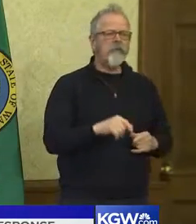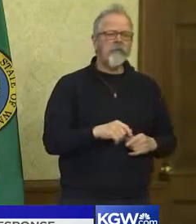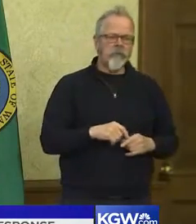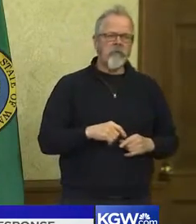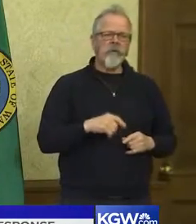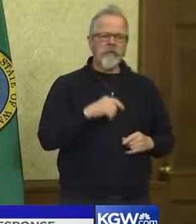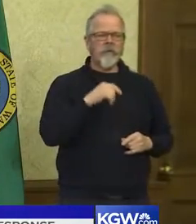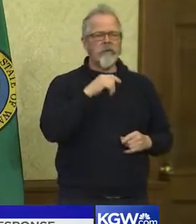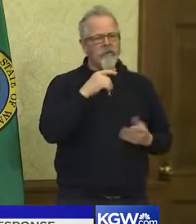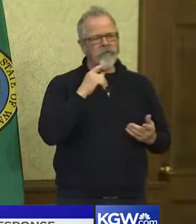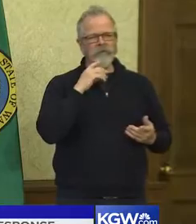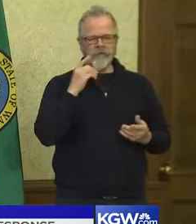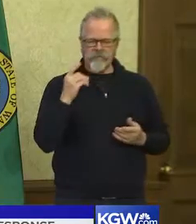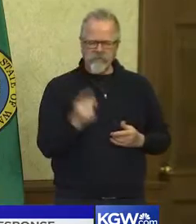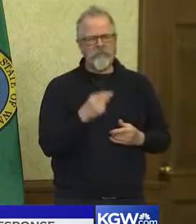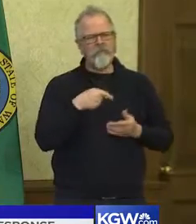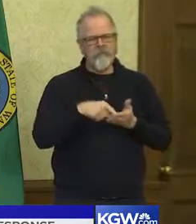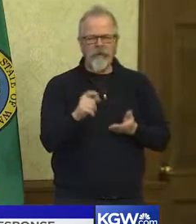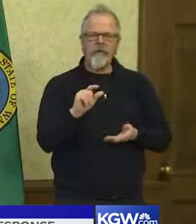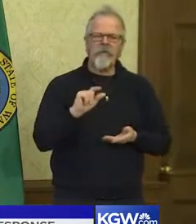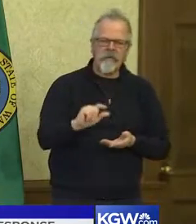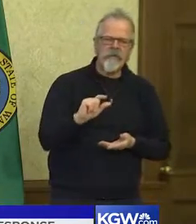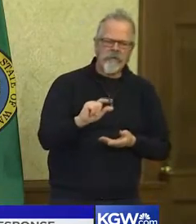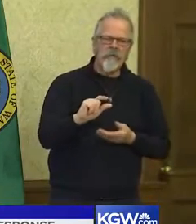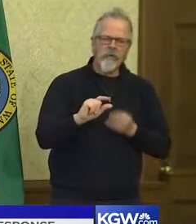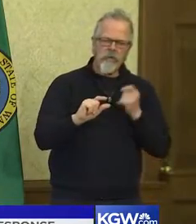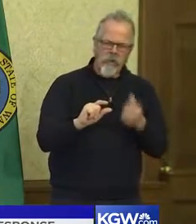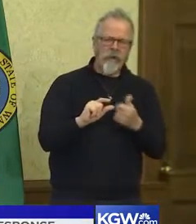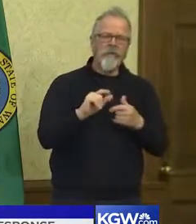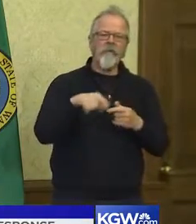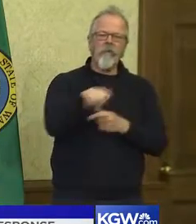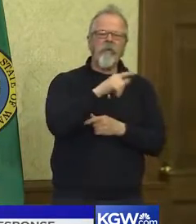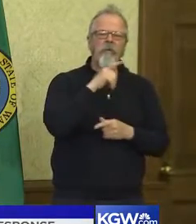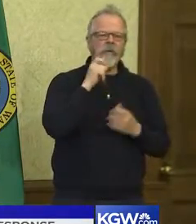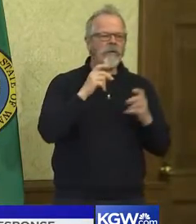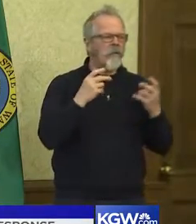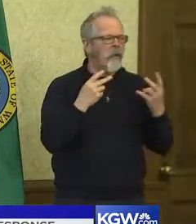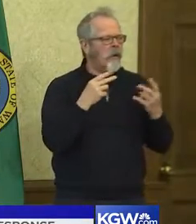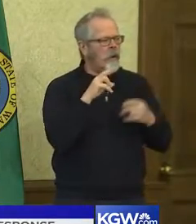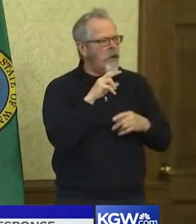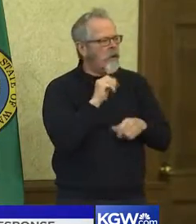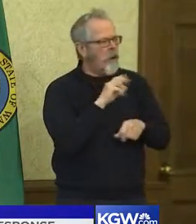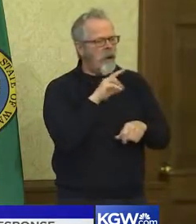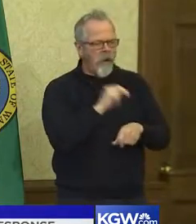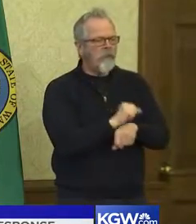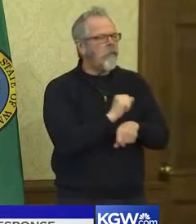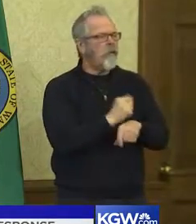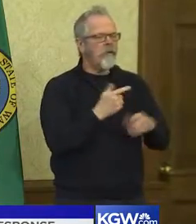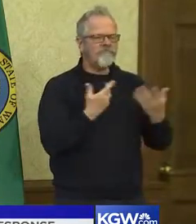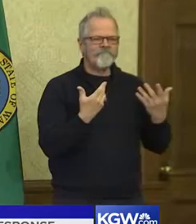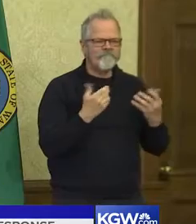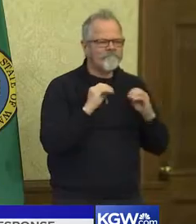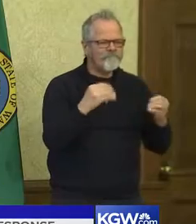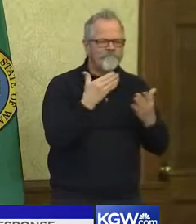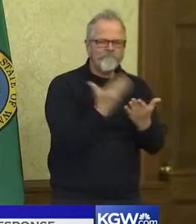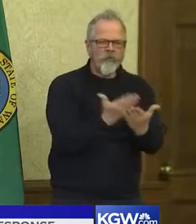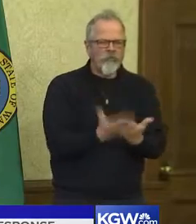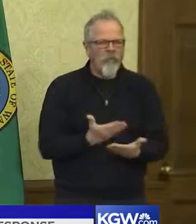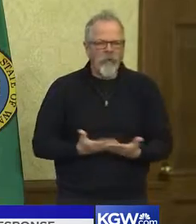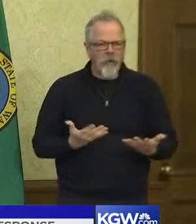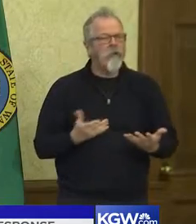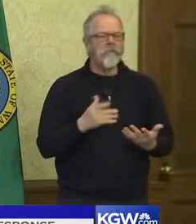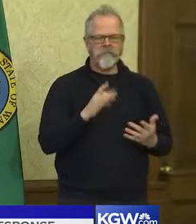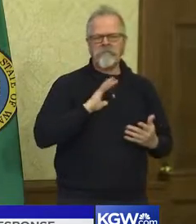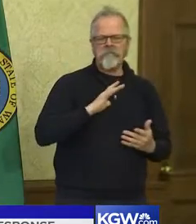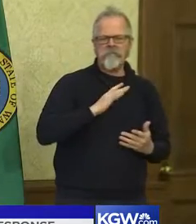wage verification effort. I have authorized for my agency people to postpone for 2 weeks all non-essential work